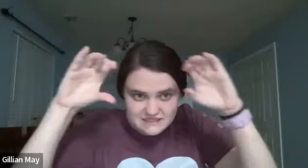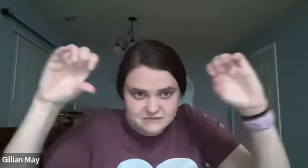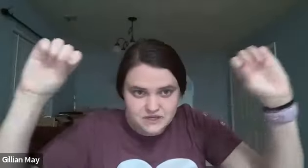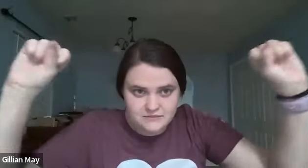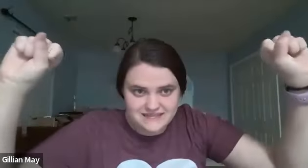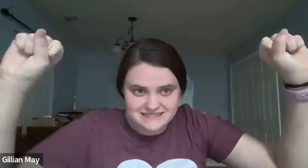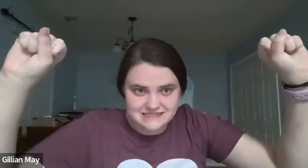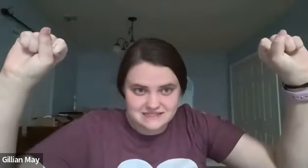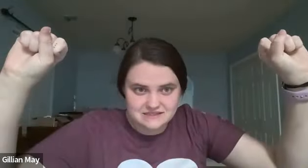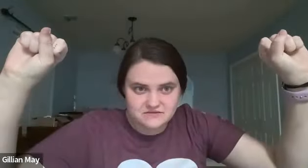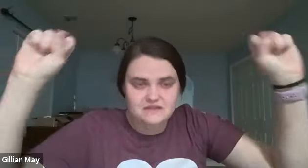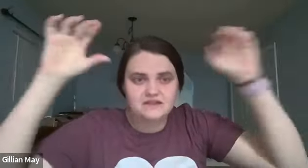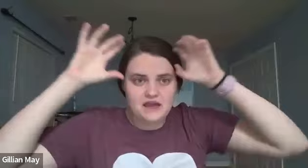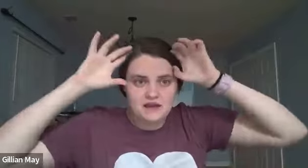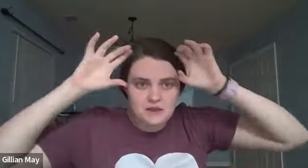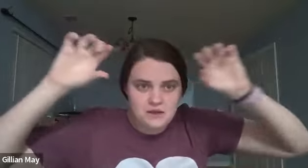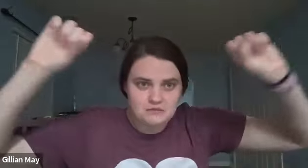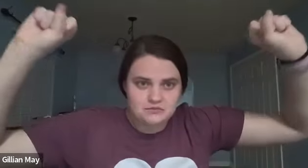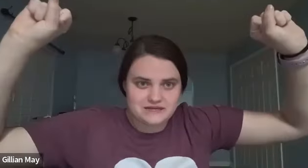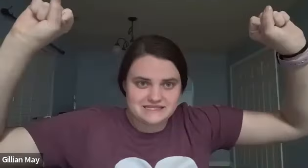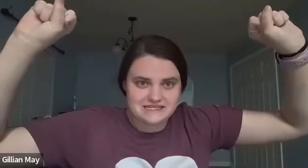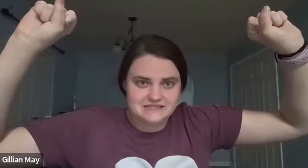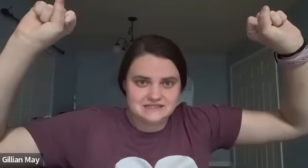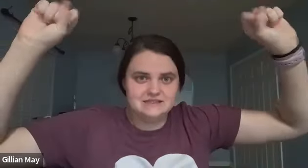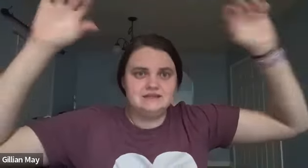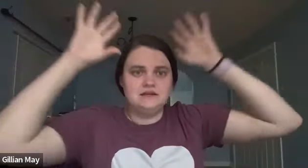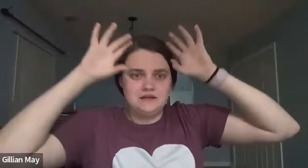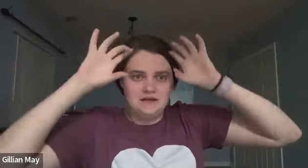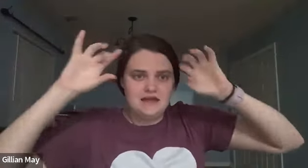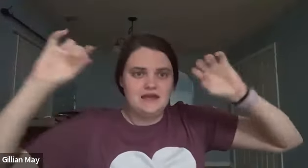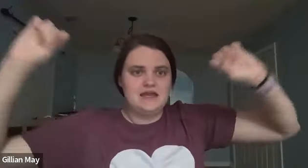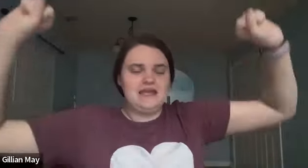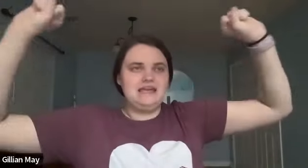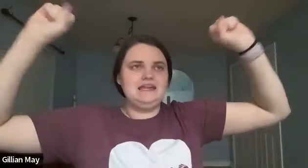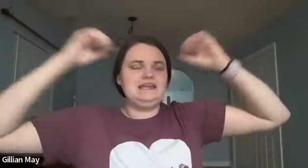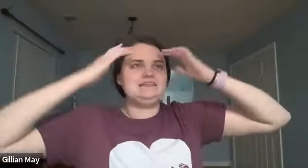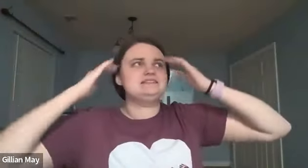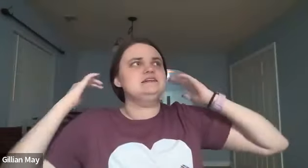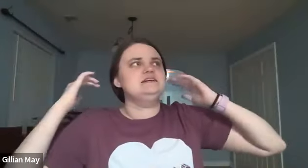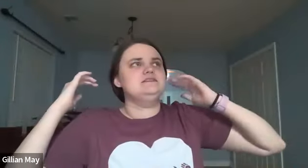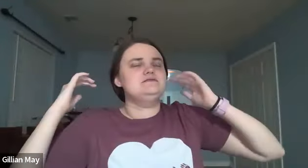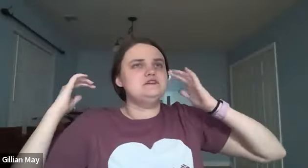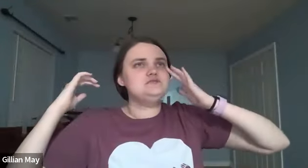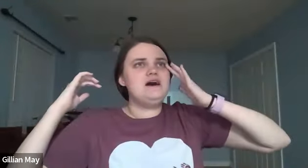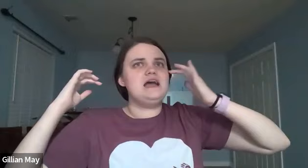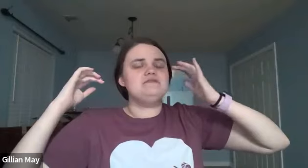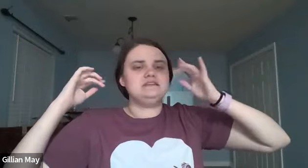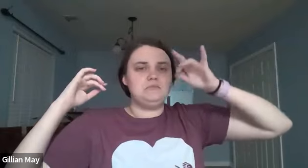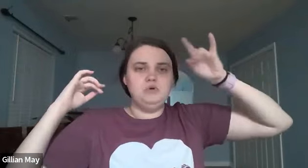C's become S's. Think like that. President. And it's, the visual I have is like a